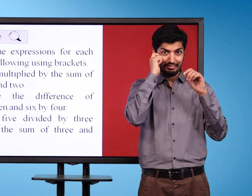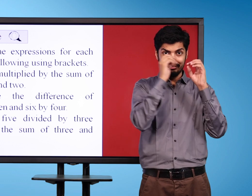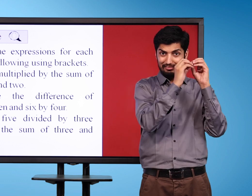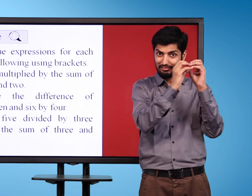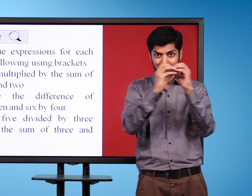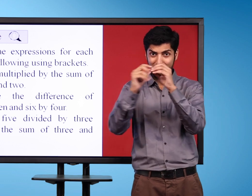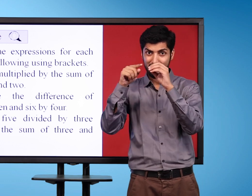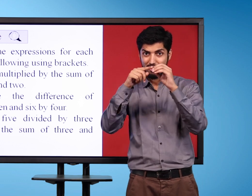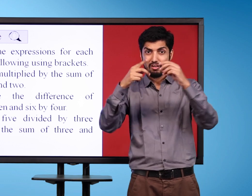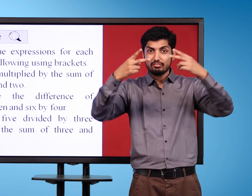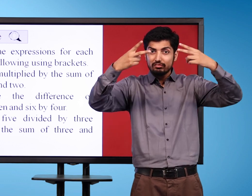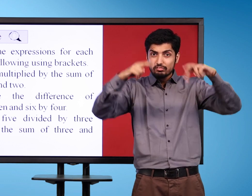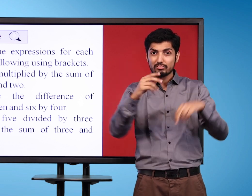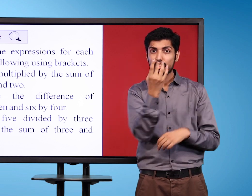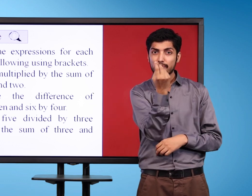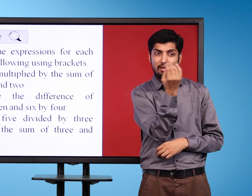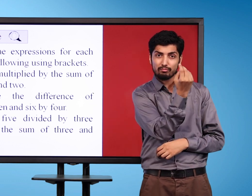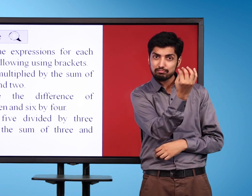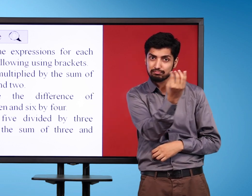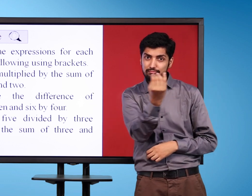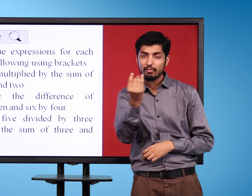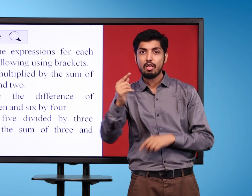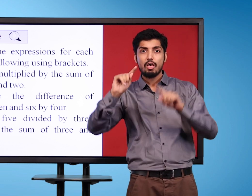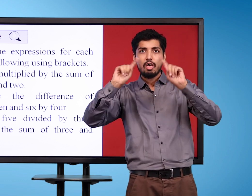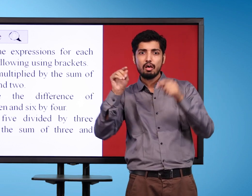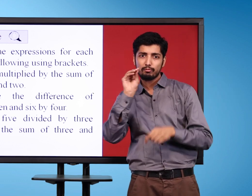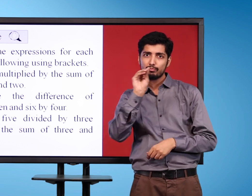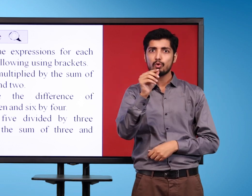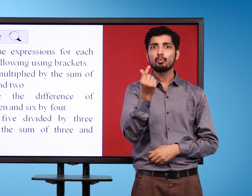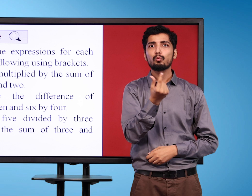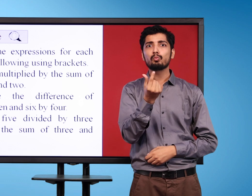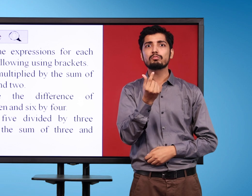Write the expressions for each of the following using brackets.